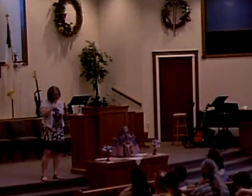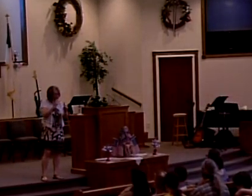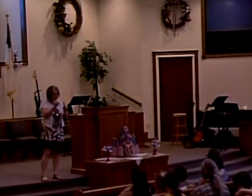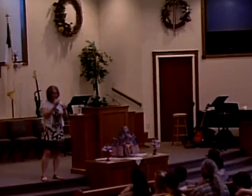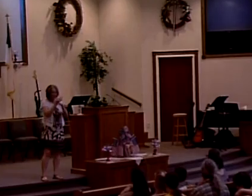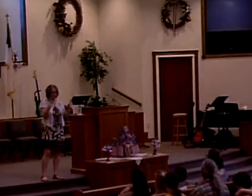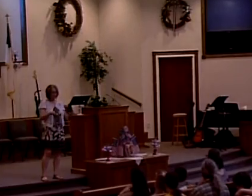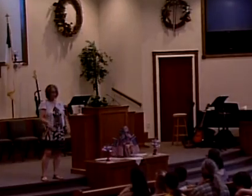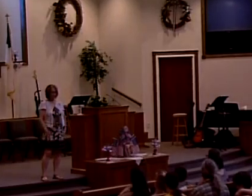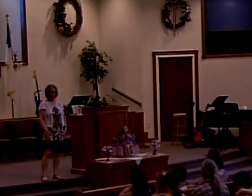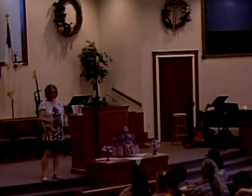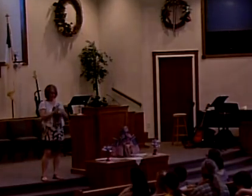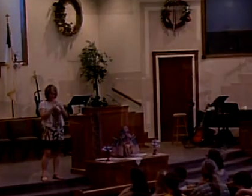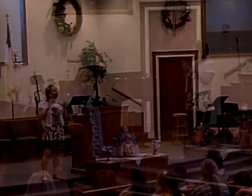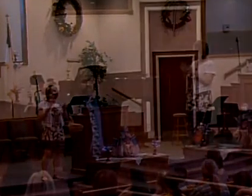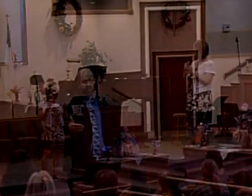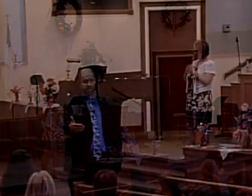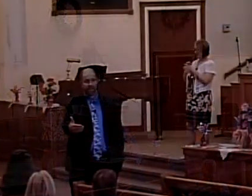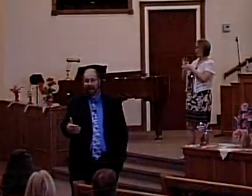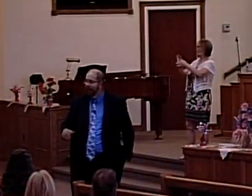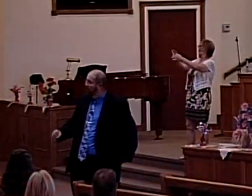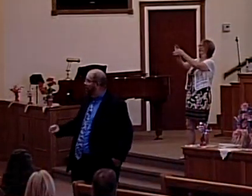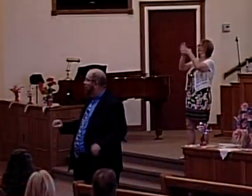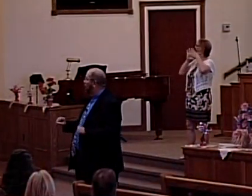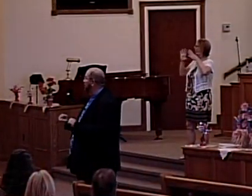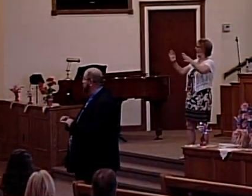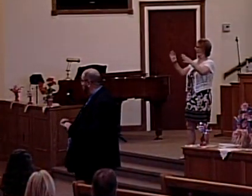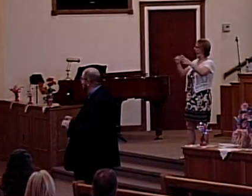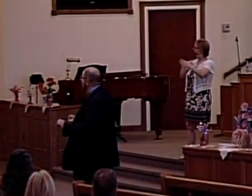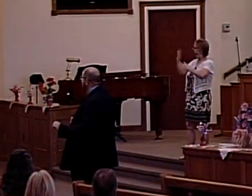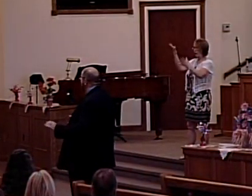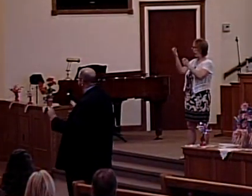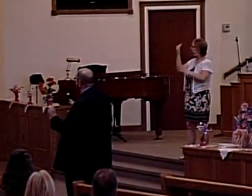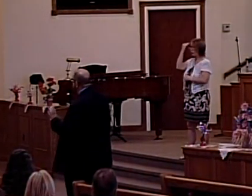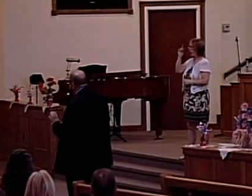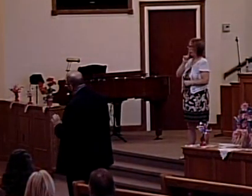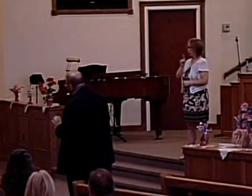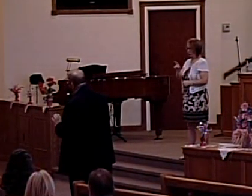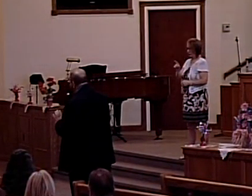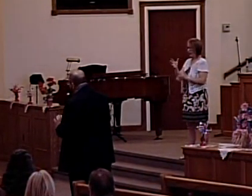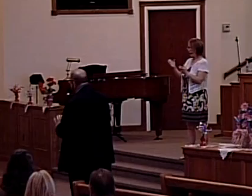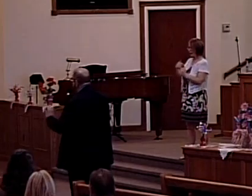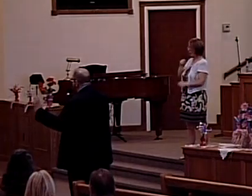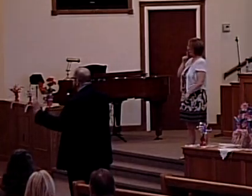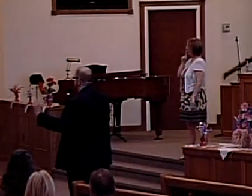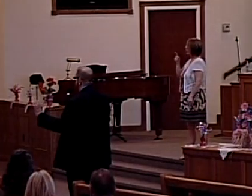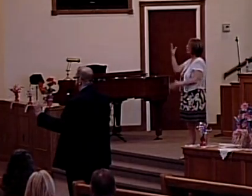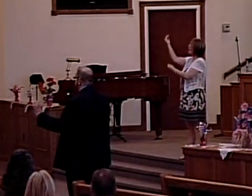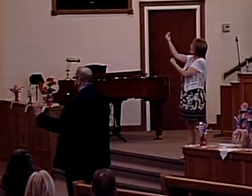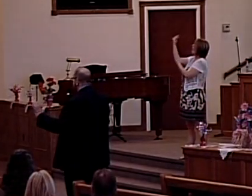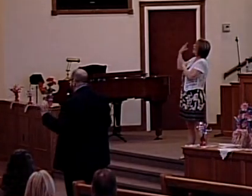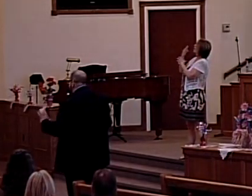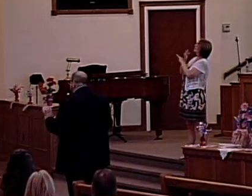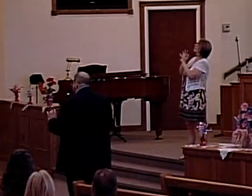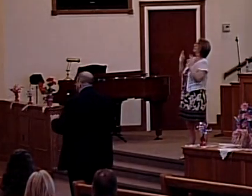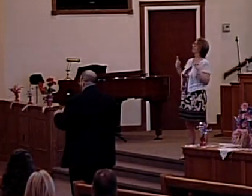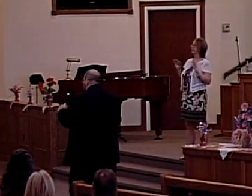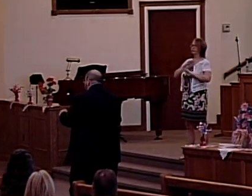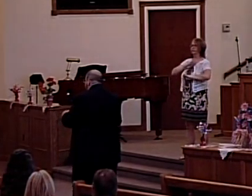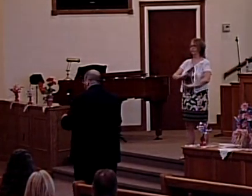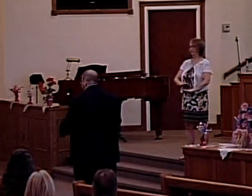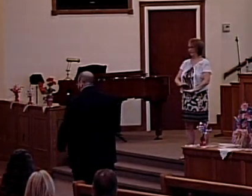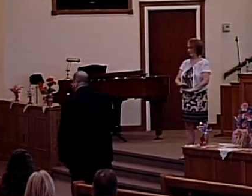freed. I want to be loosed. I want to know the truth, and I want the truth to give me freedom. See, the thing